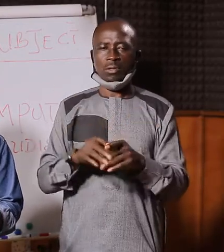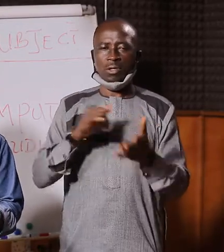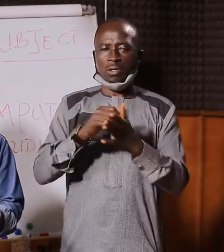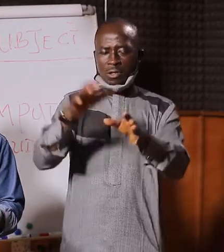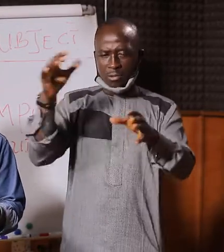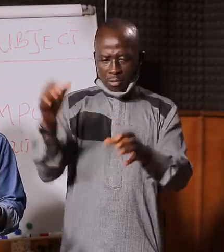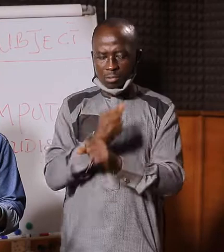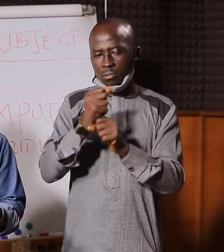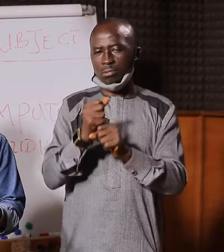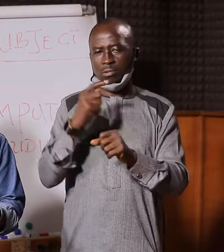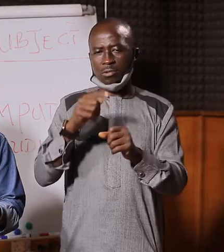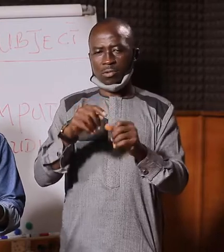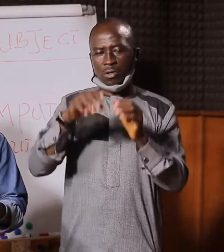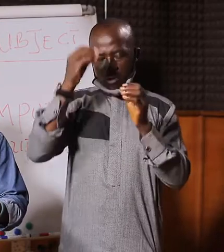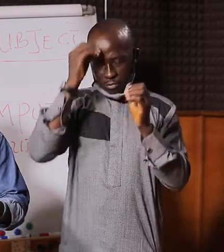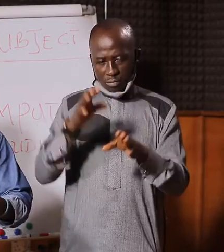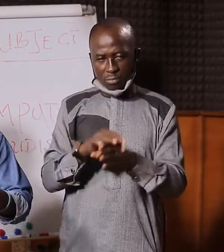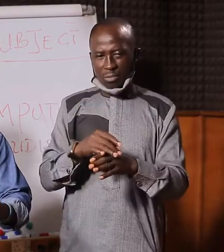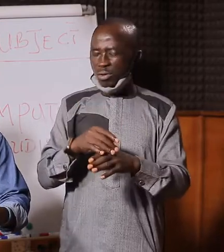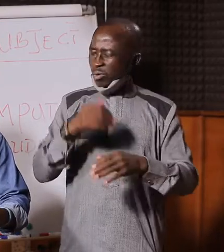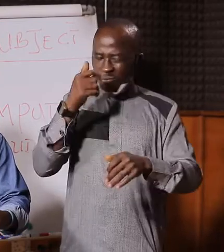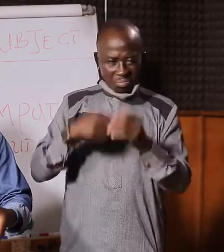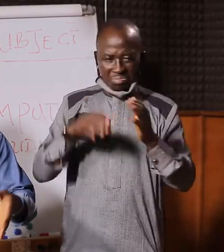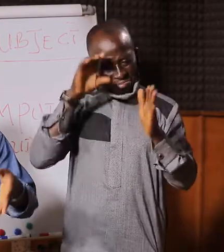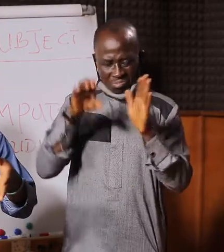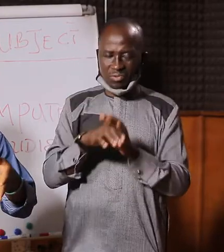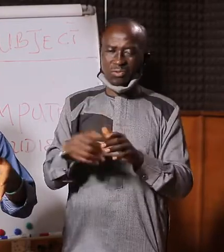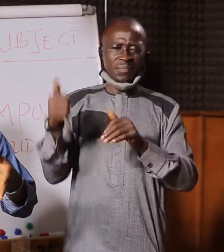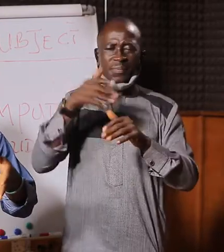captures the data or whatsoever, the picture,